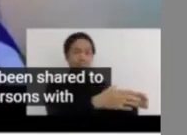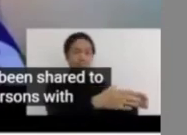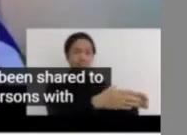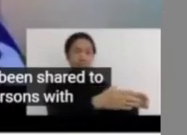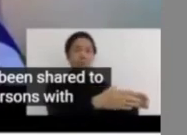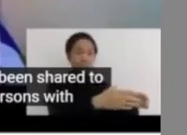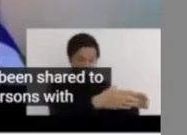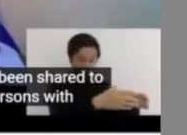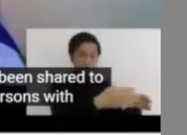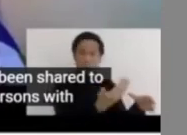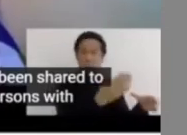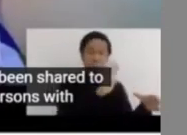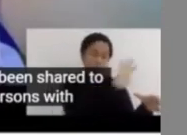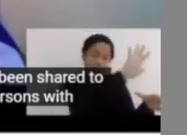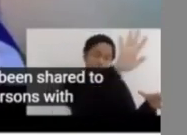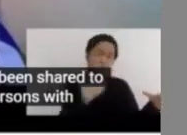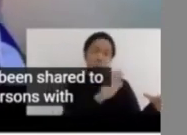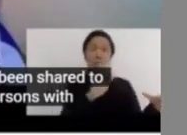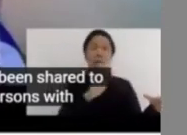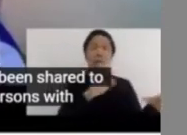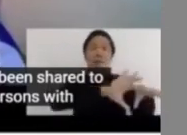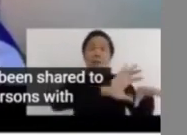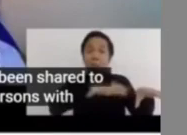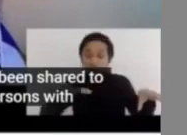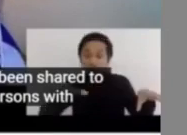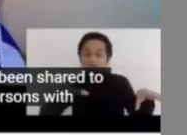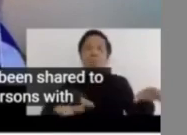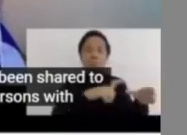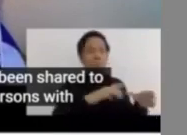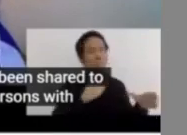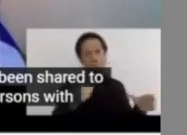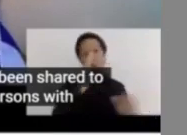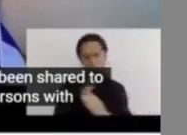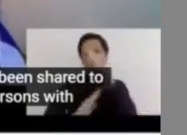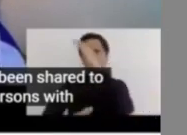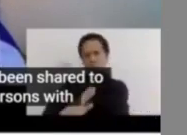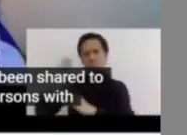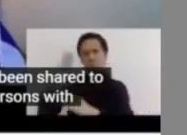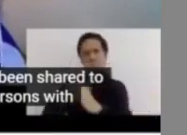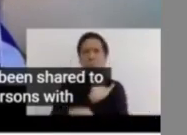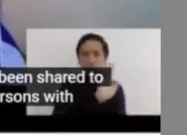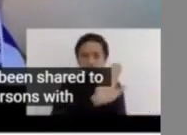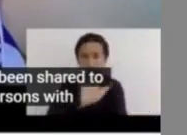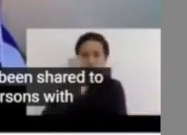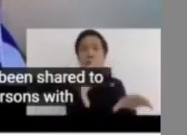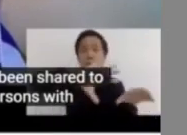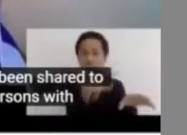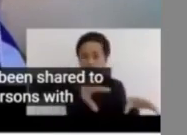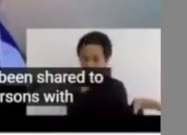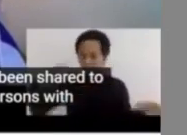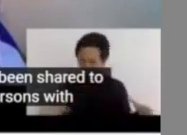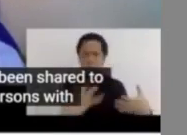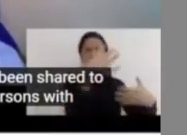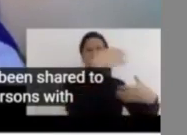core documents that has been shared to our partners to help them for their inclusion of the persons